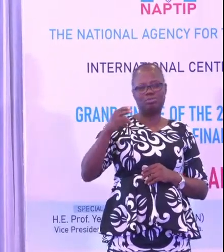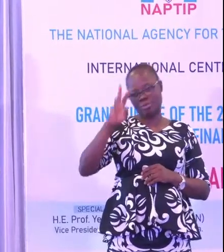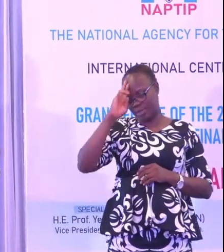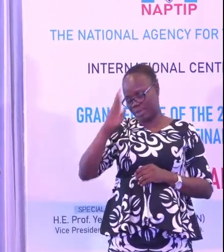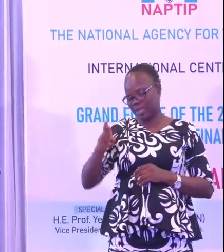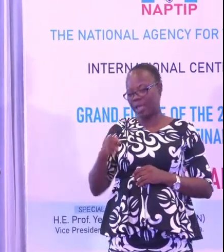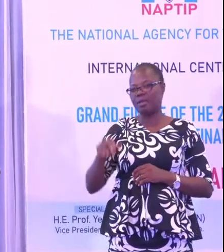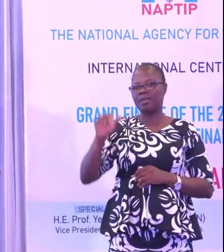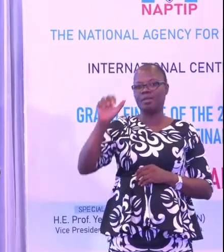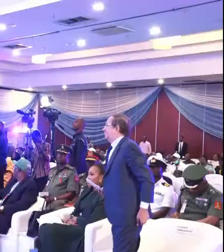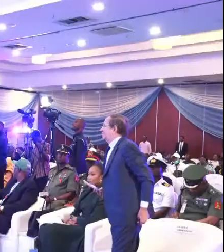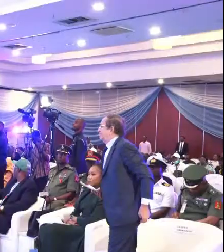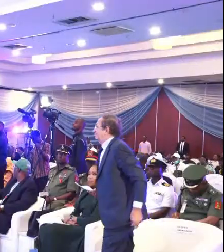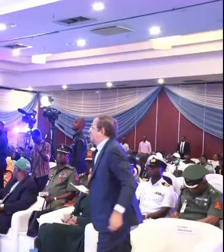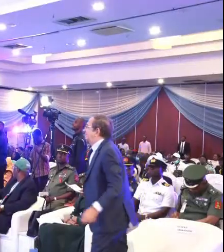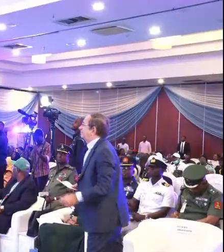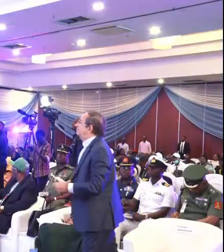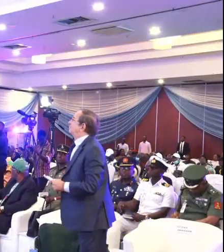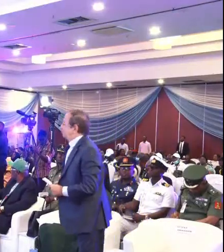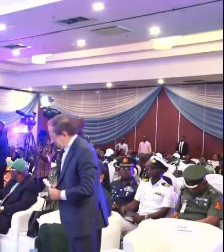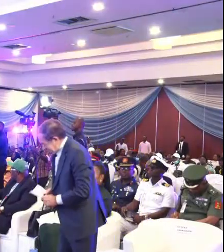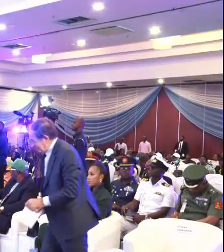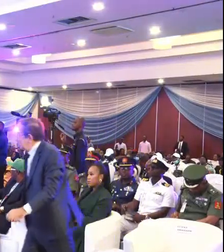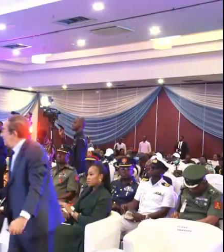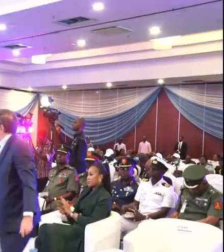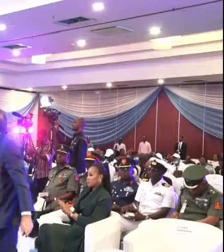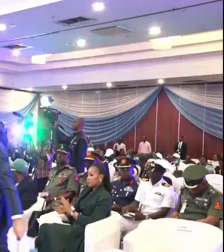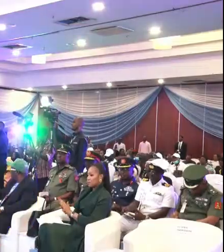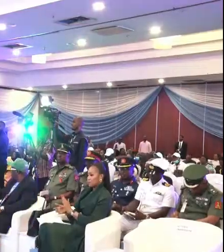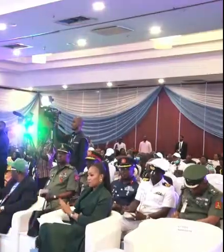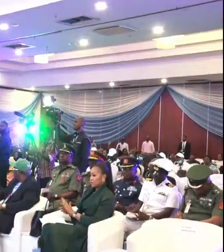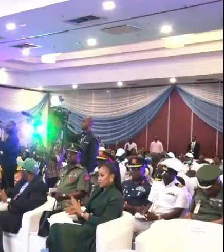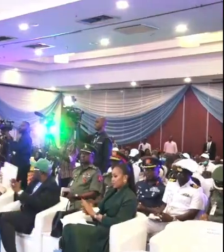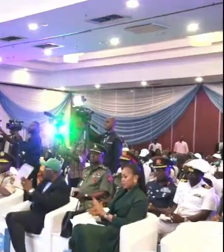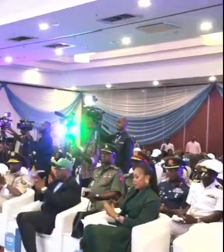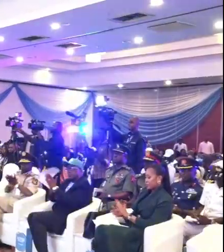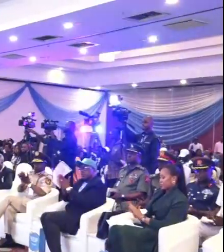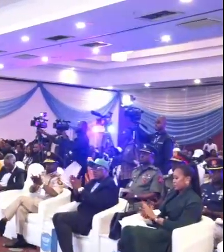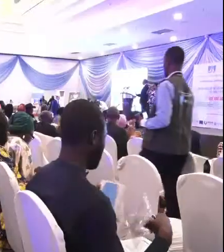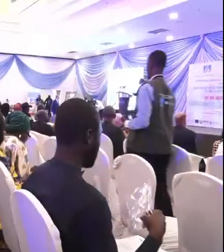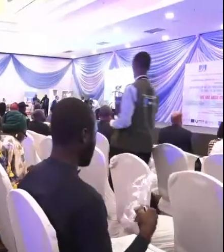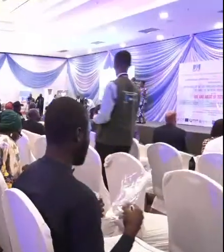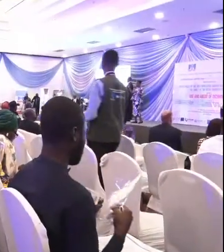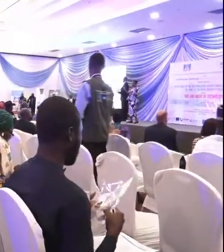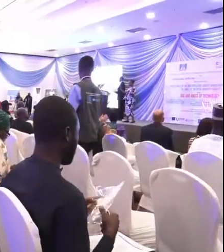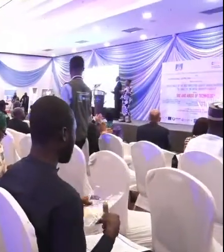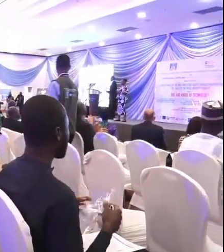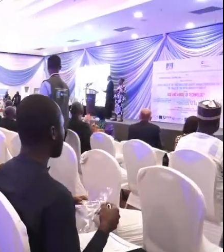the Spanish ambassador to Nigeria, to say a few words. Please put your hands together for him.